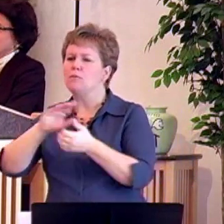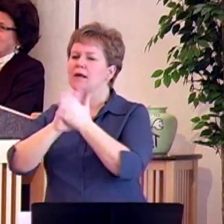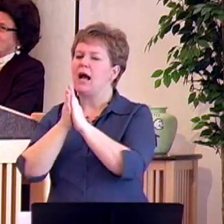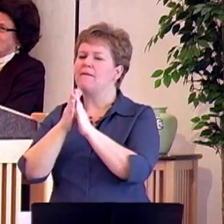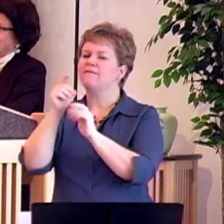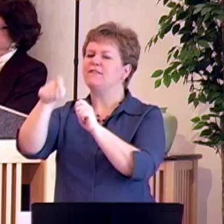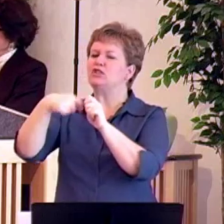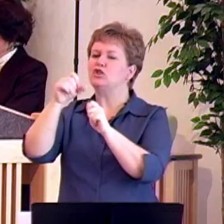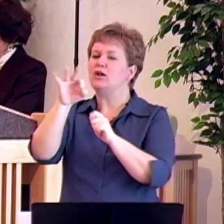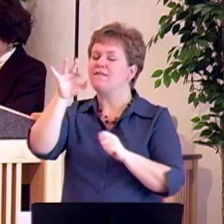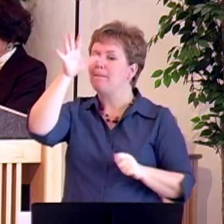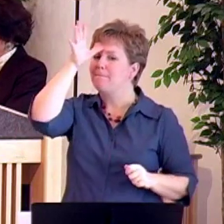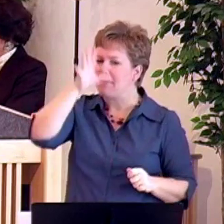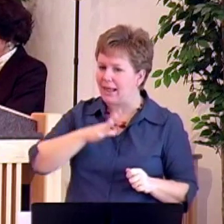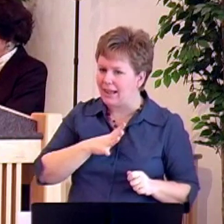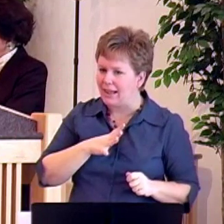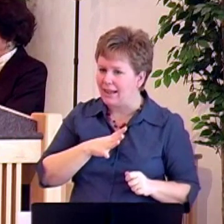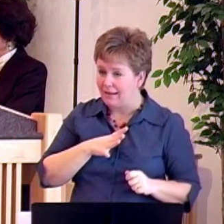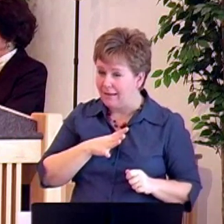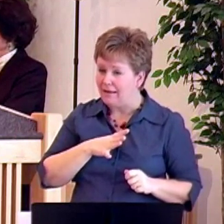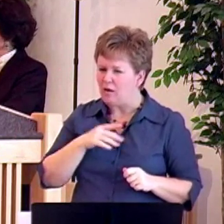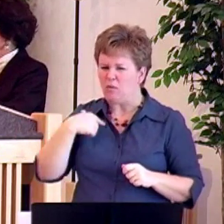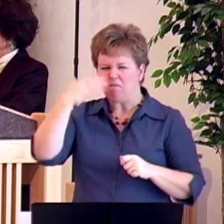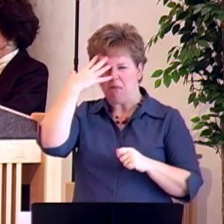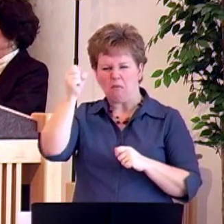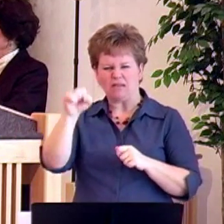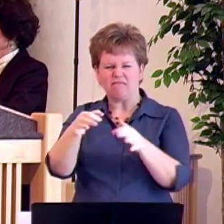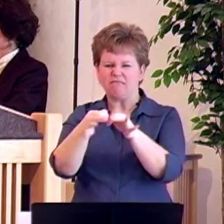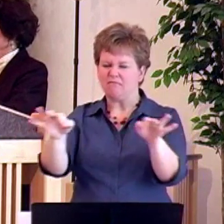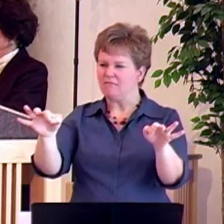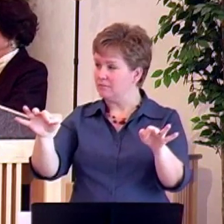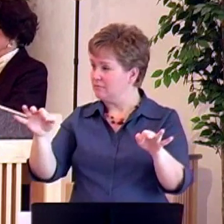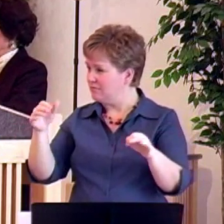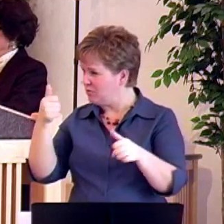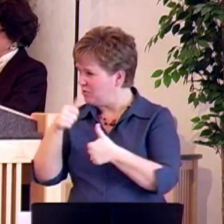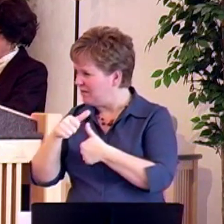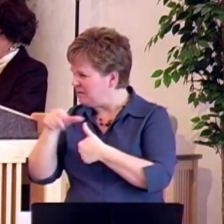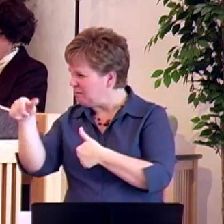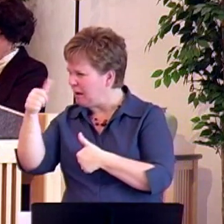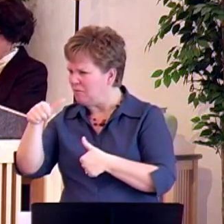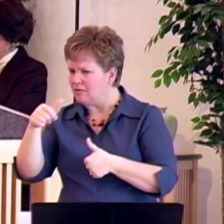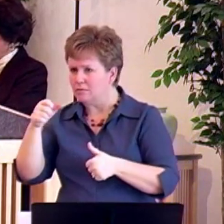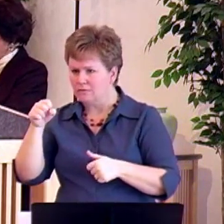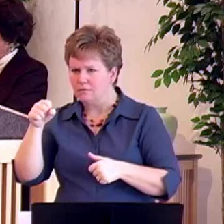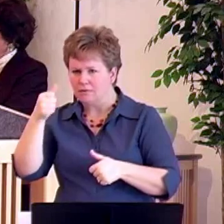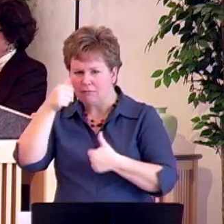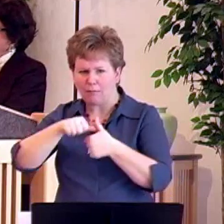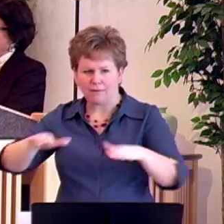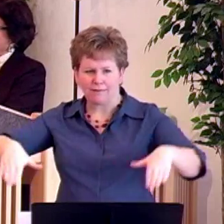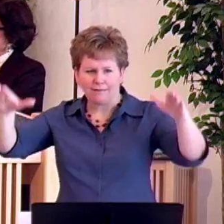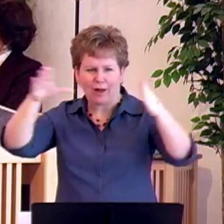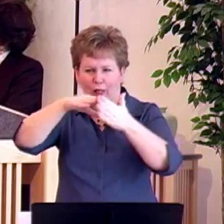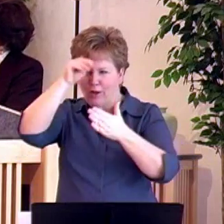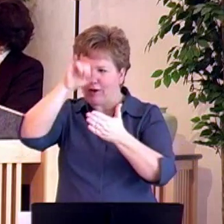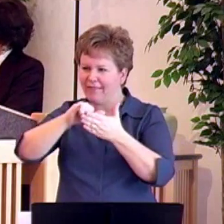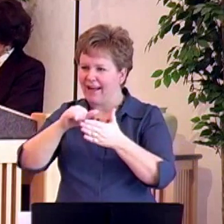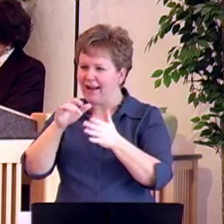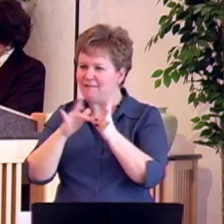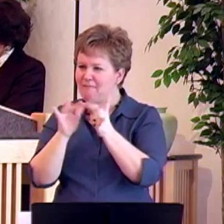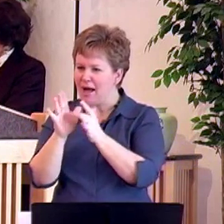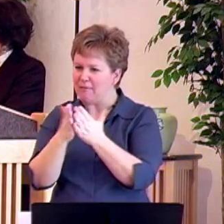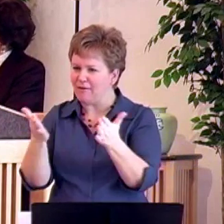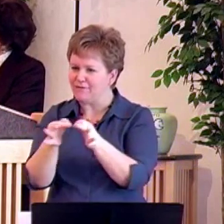men. We sang it. We memorized it that way. Am I alone in this? No, I see I'm not. Okay. But you know